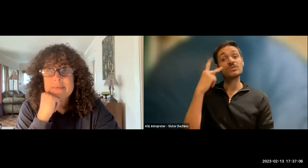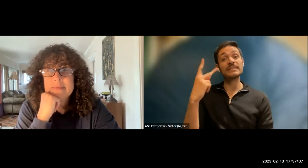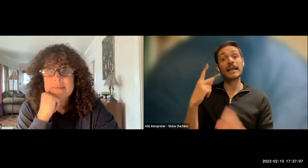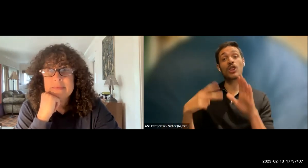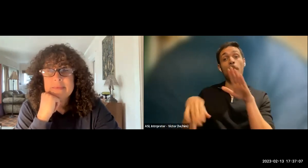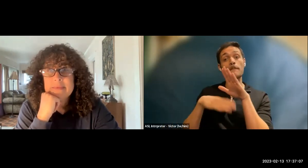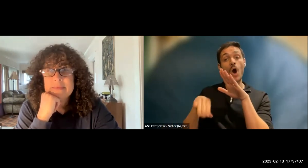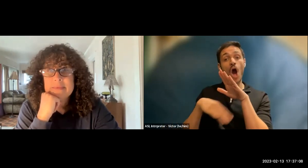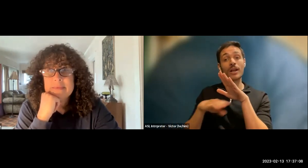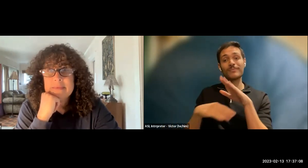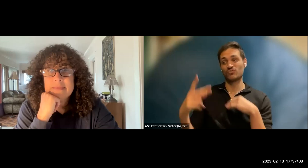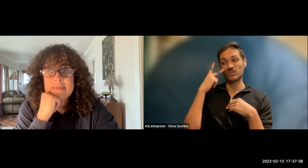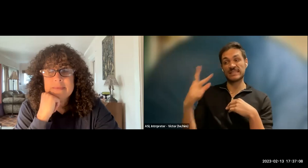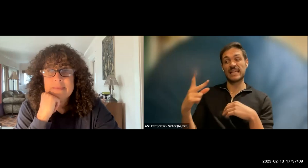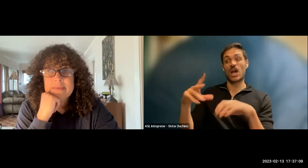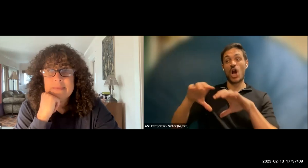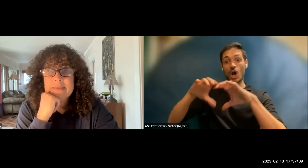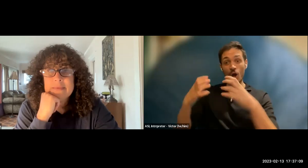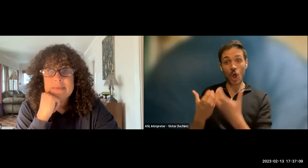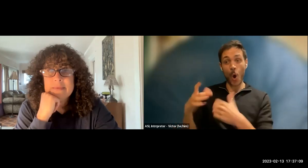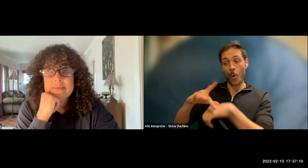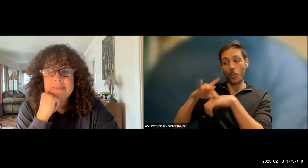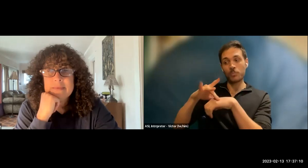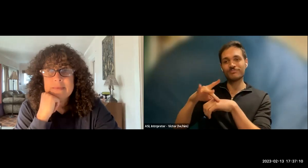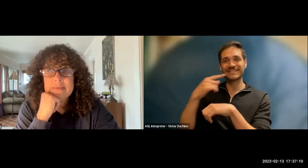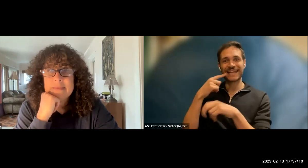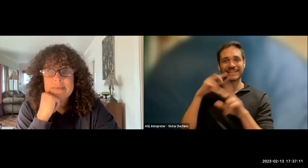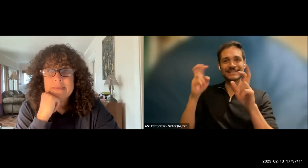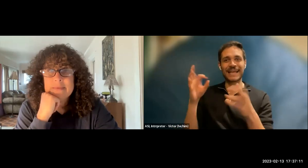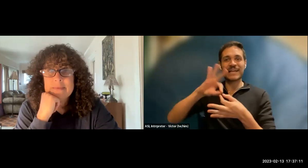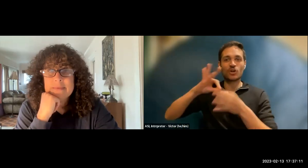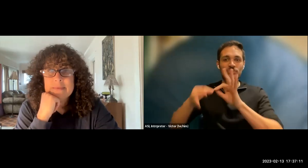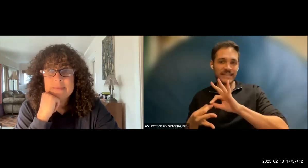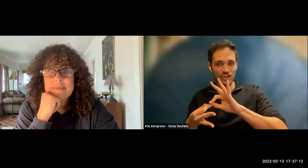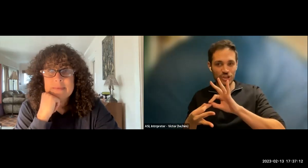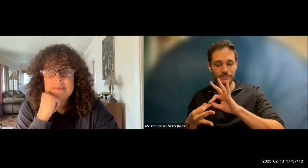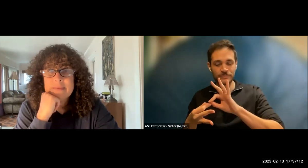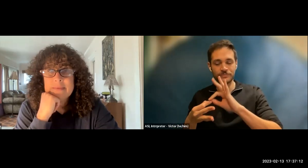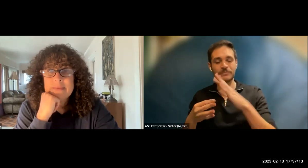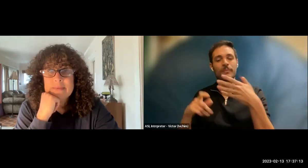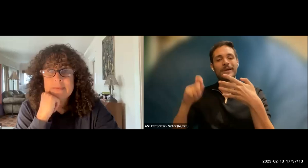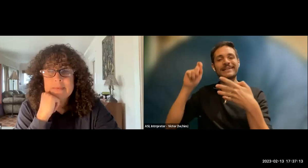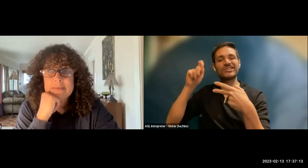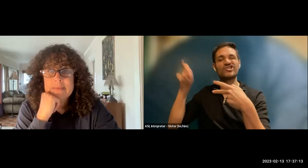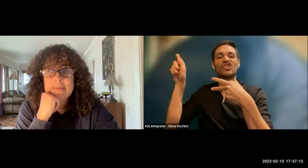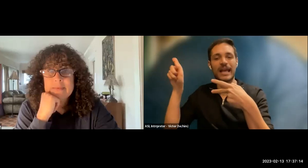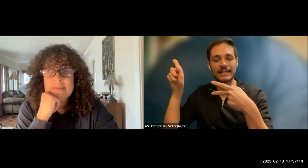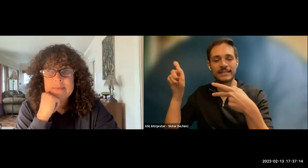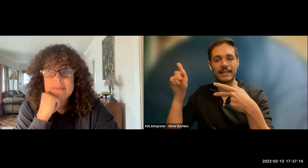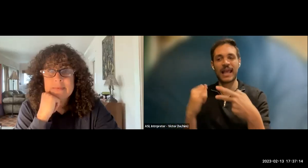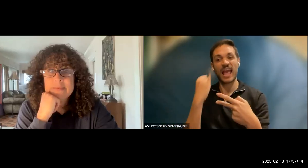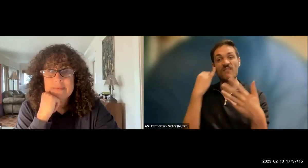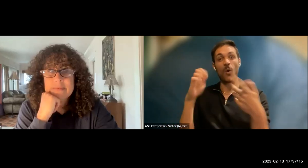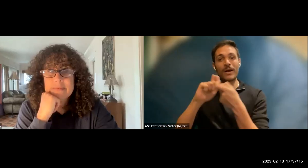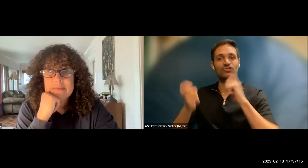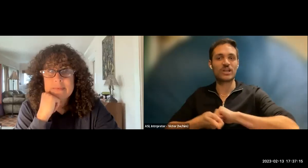says interpretation in just a moment. Put a check mark on English if you need to hear the Spanish to English. If you are